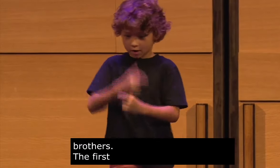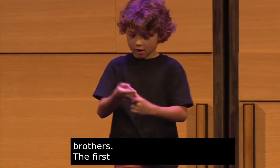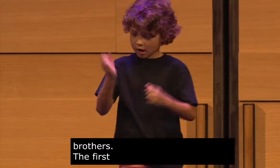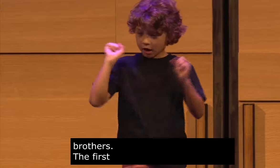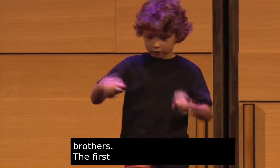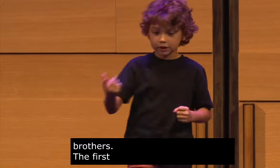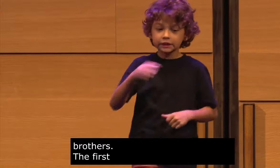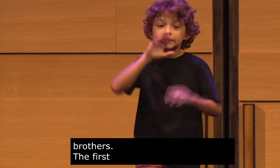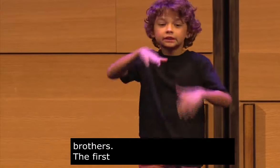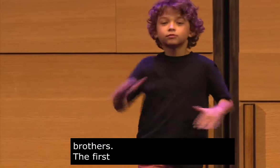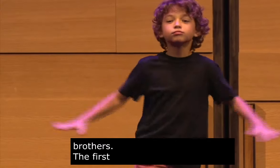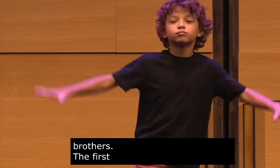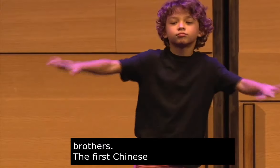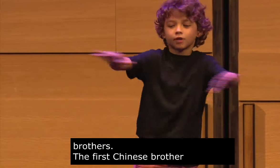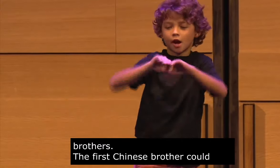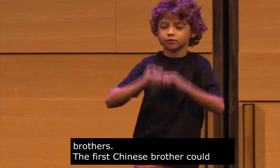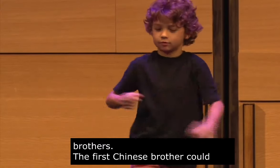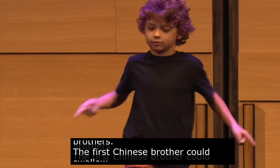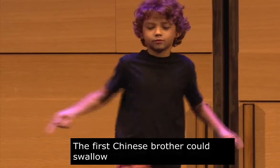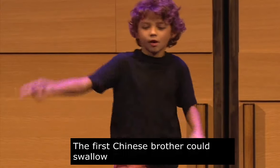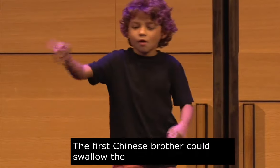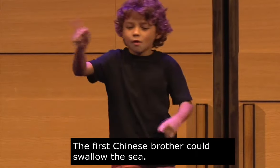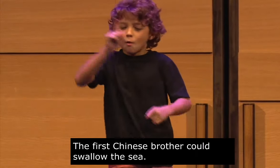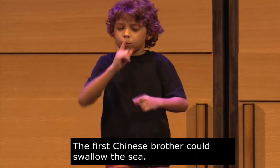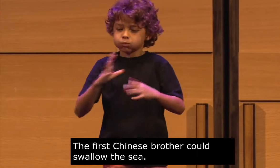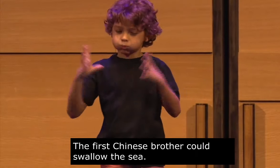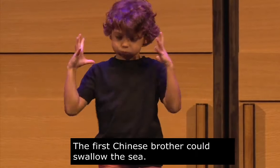The first Chinese brother could swallow the sea.